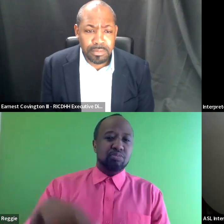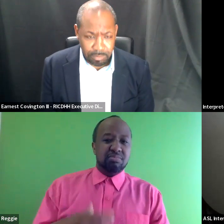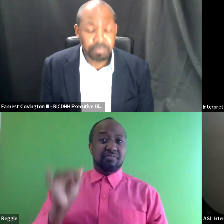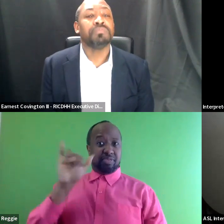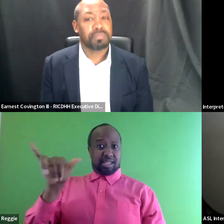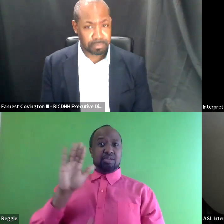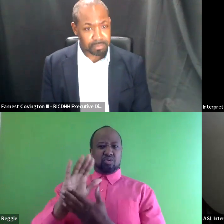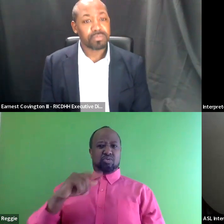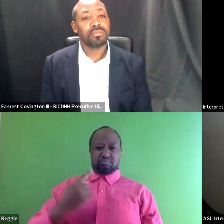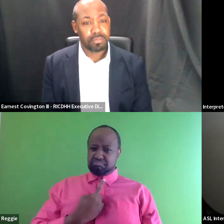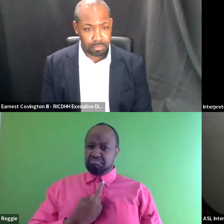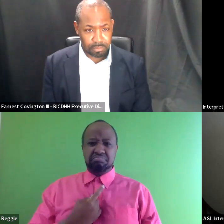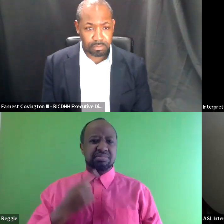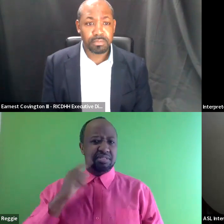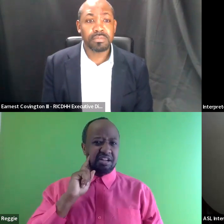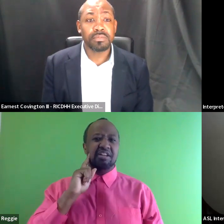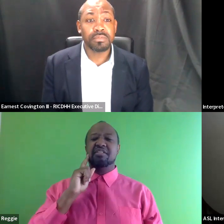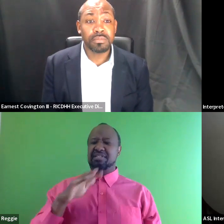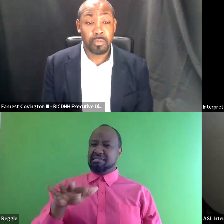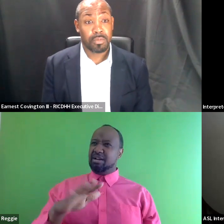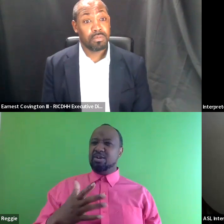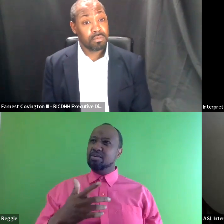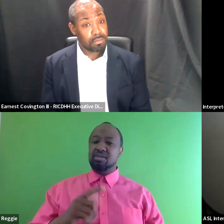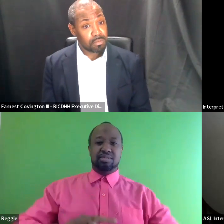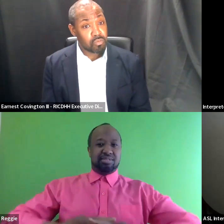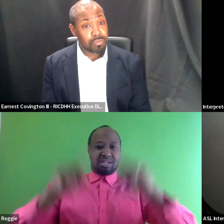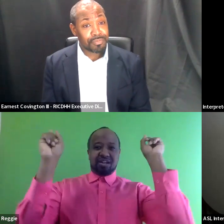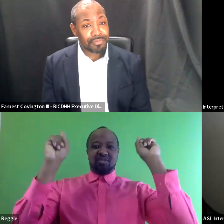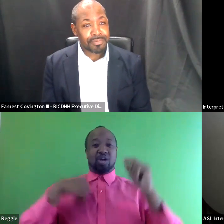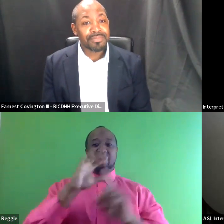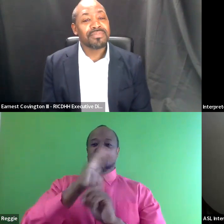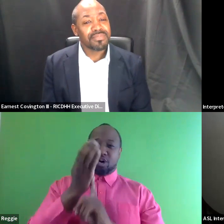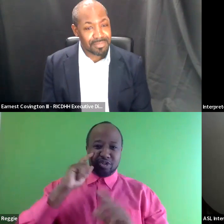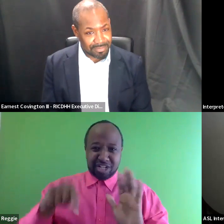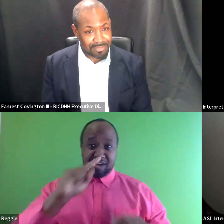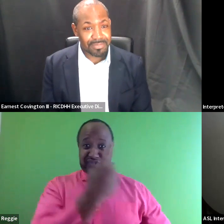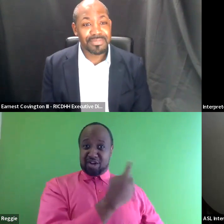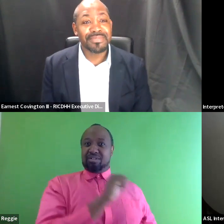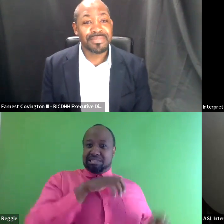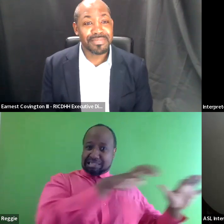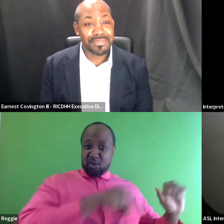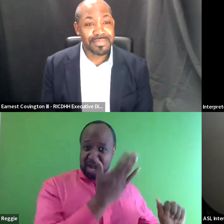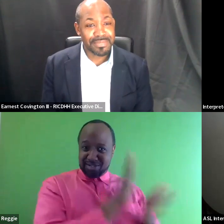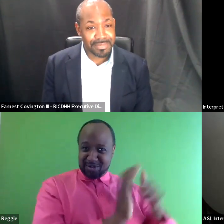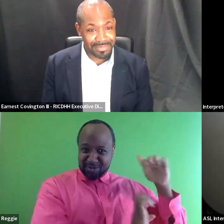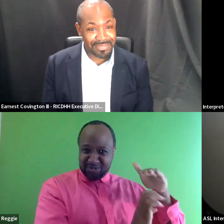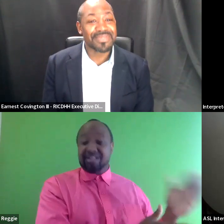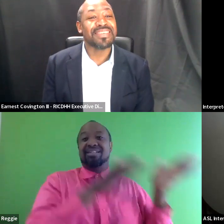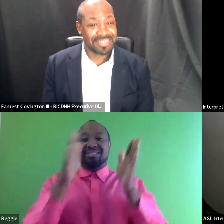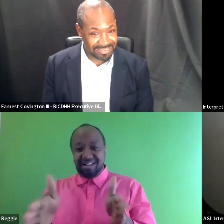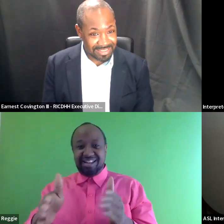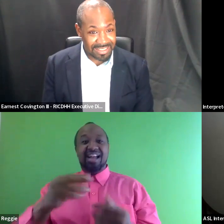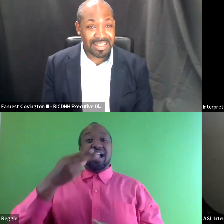And then I also went to Atlanta University. Again, I was the only deaf there. That was different. It was a real culture